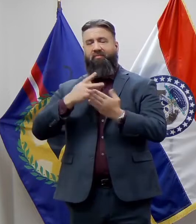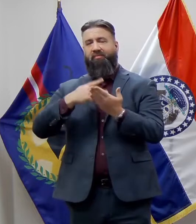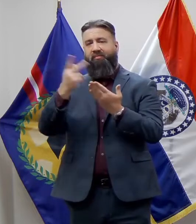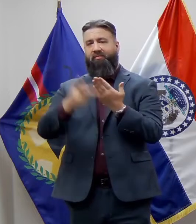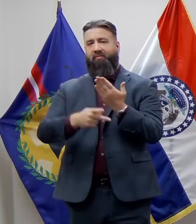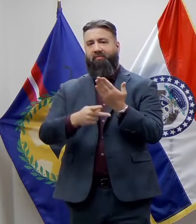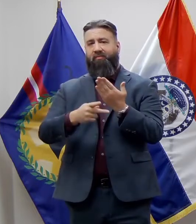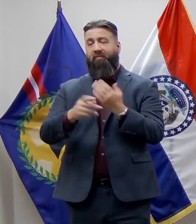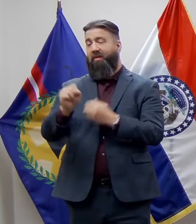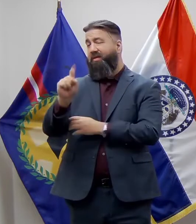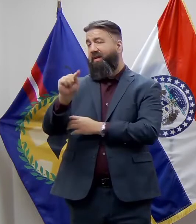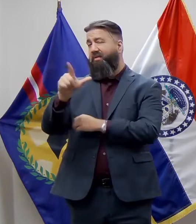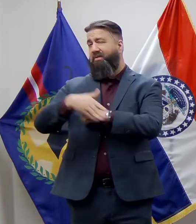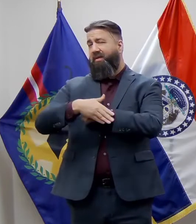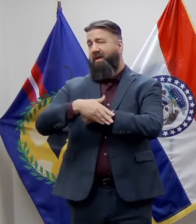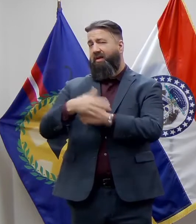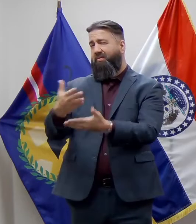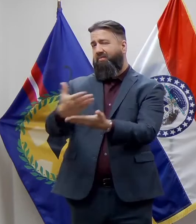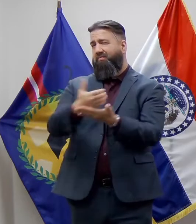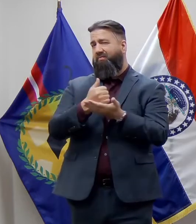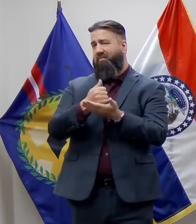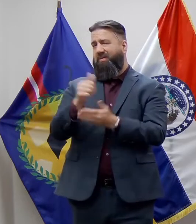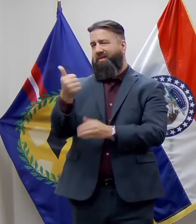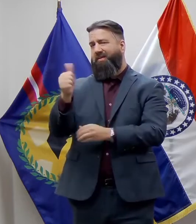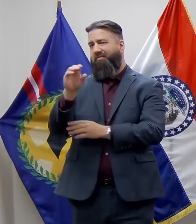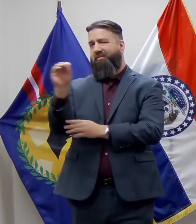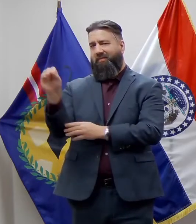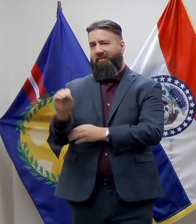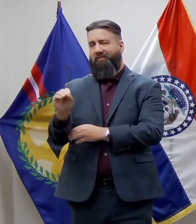will get about 10% of those funds to help our